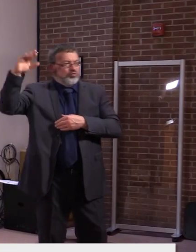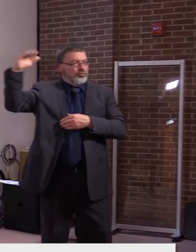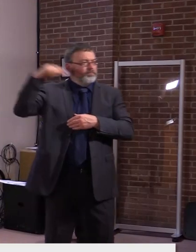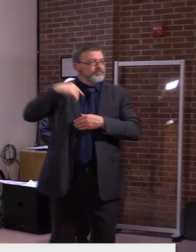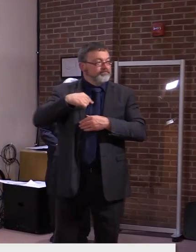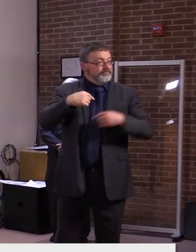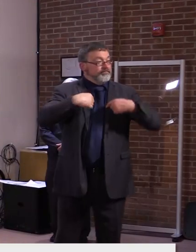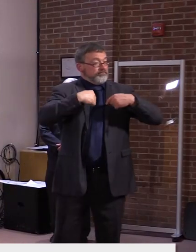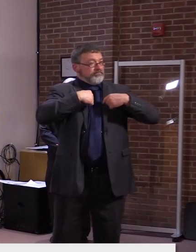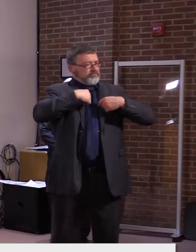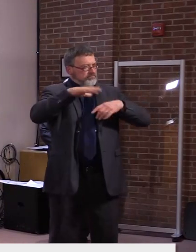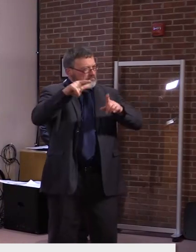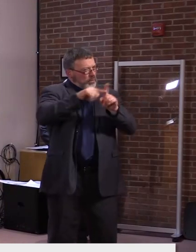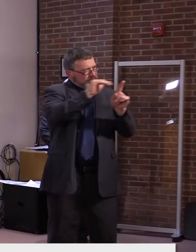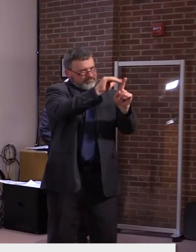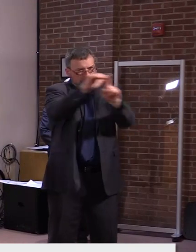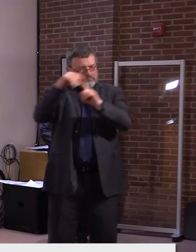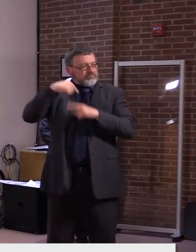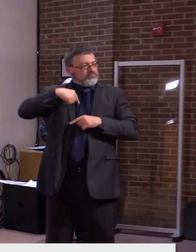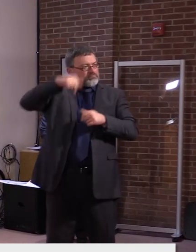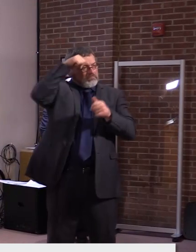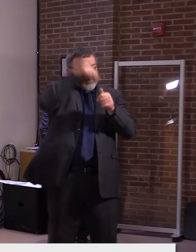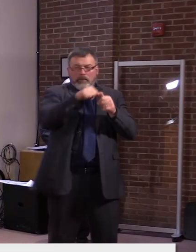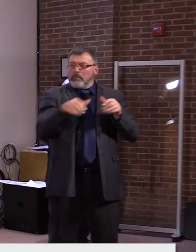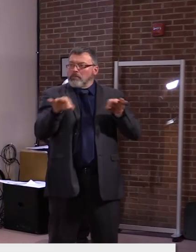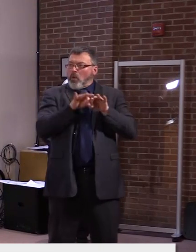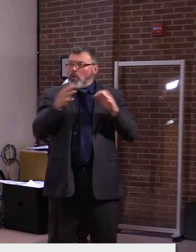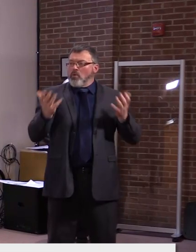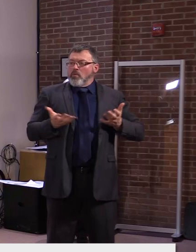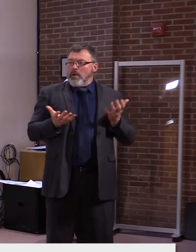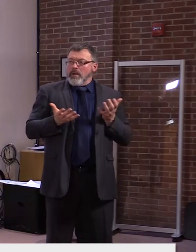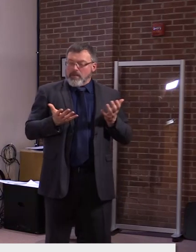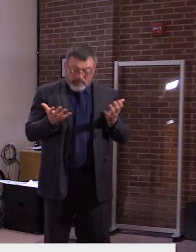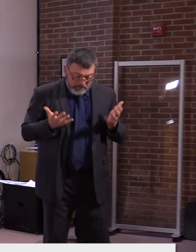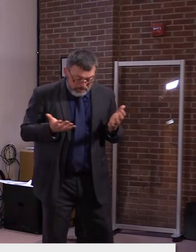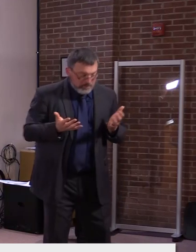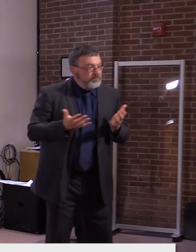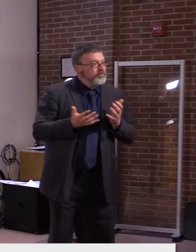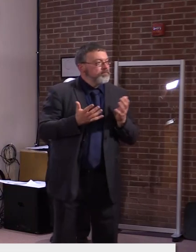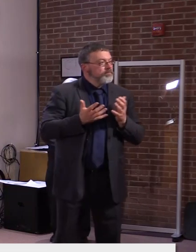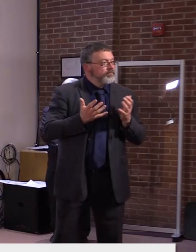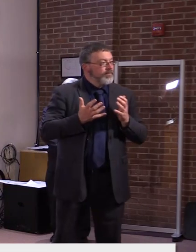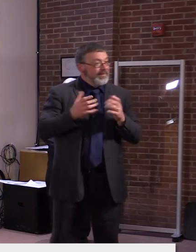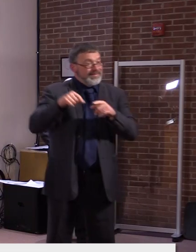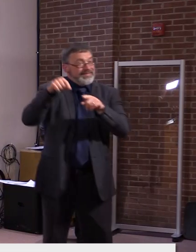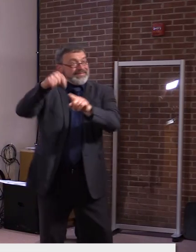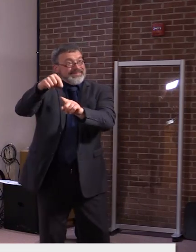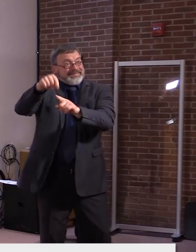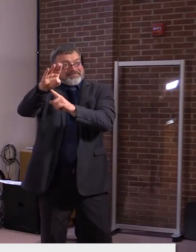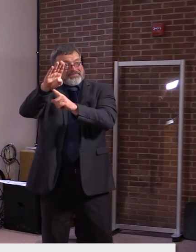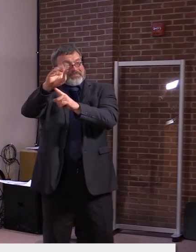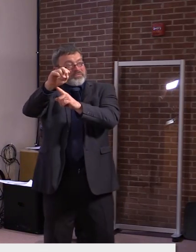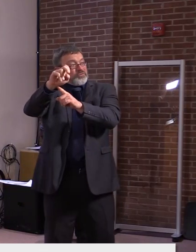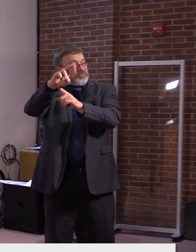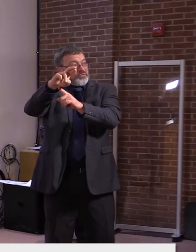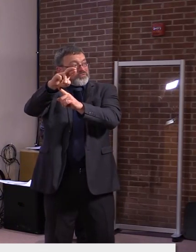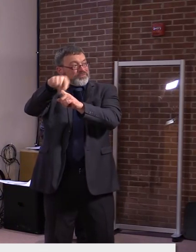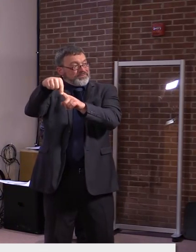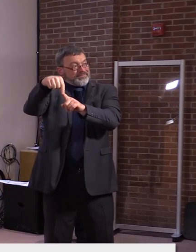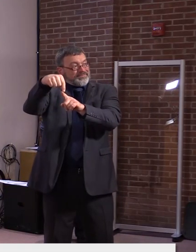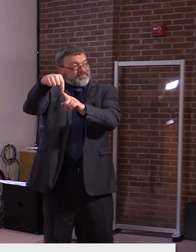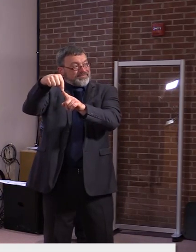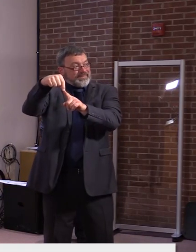keep in mind that even though you may receive the booster, we have the fully vaccinated plus a